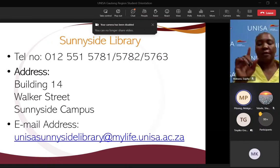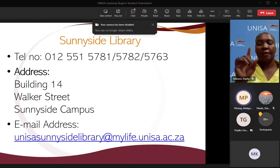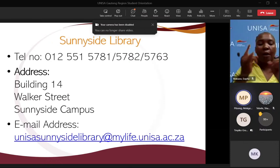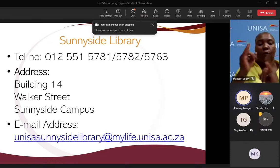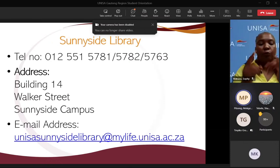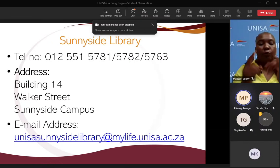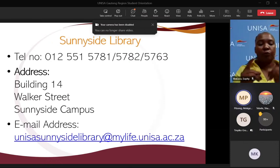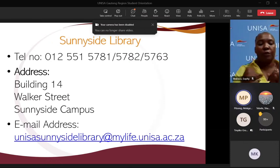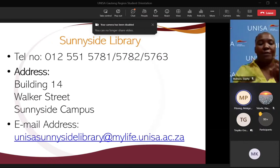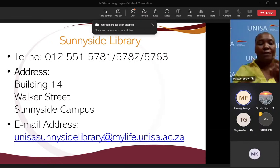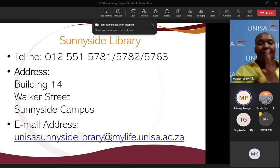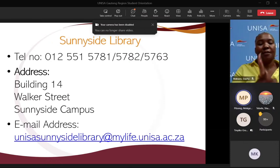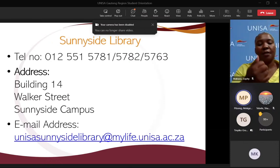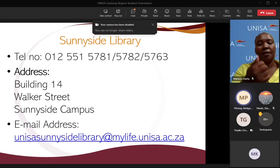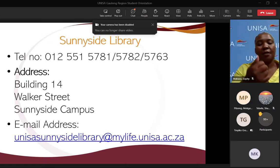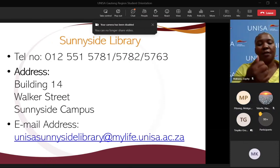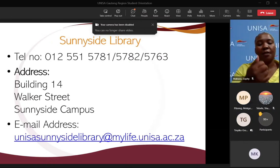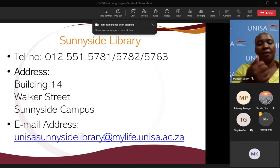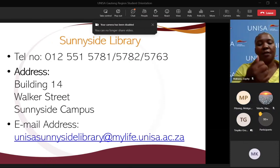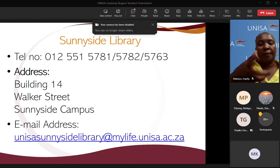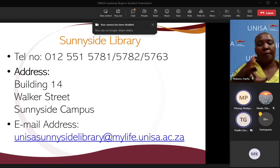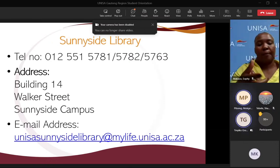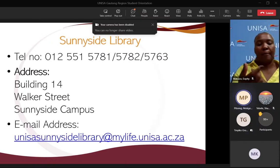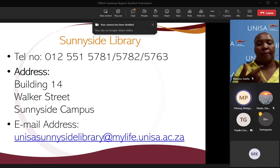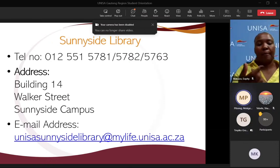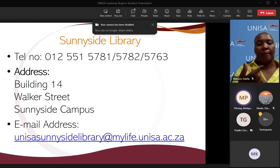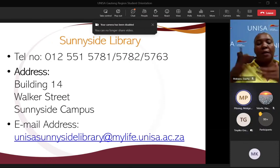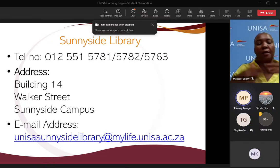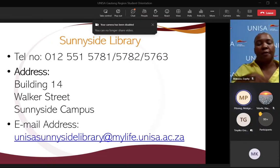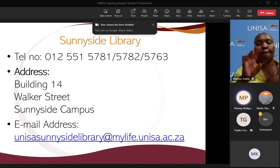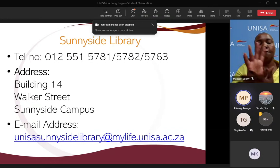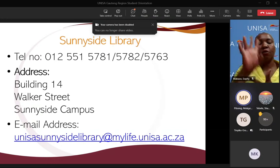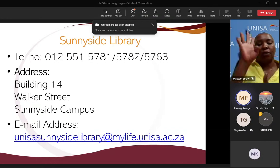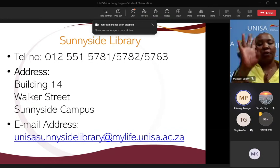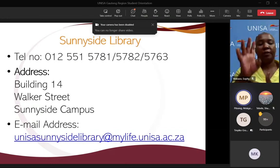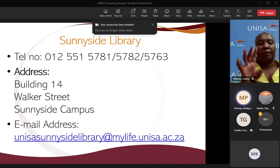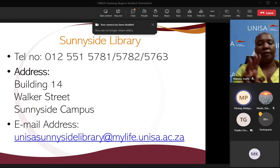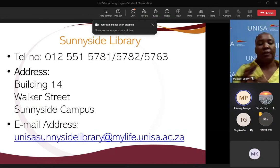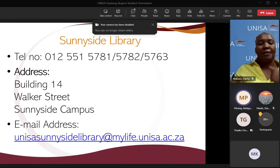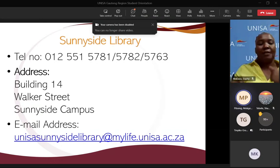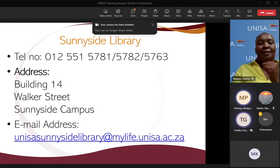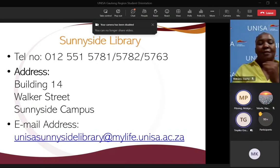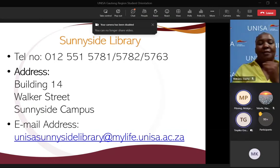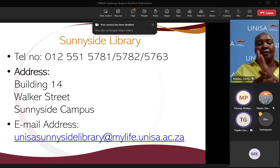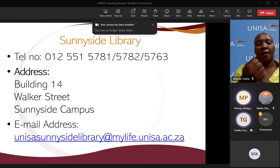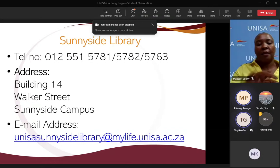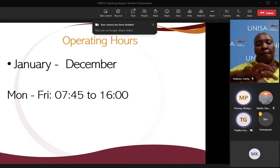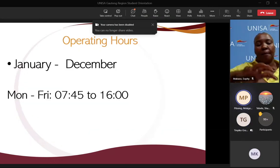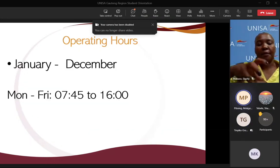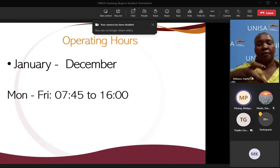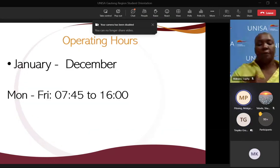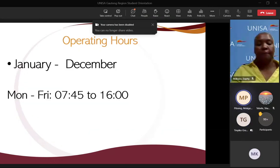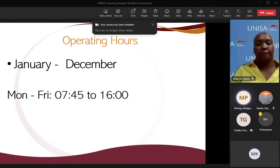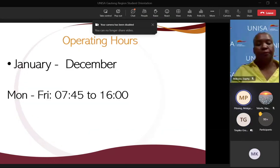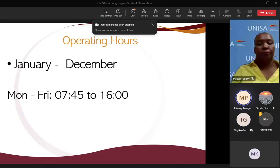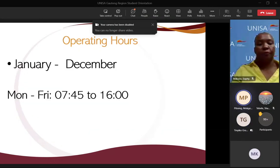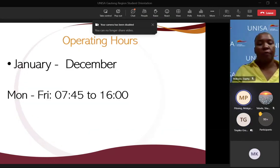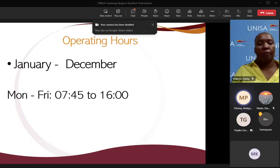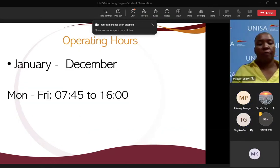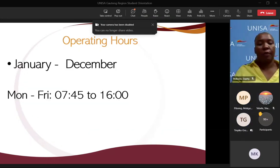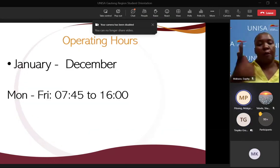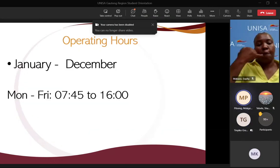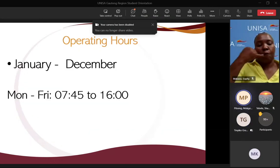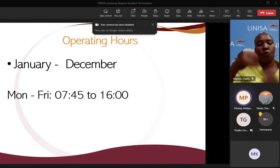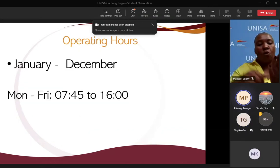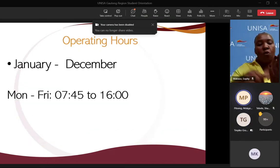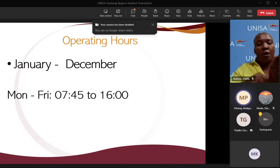and The Sunny Side Library is found in building 14 at the Sunnyside campus the telephone numbers and